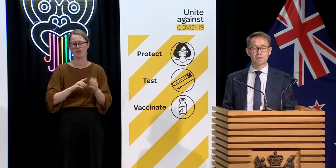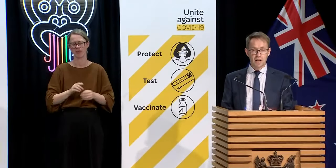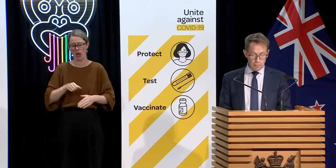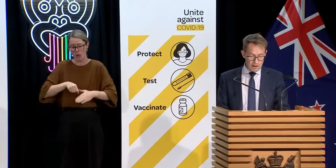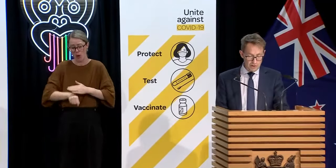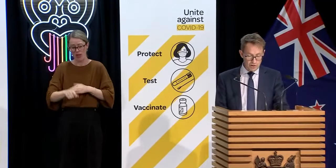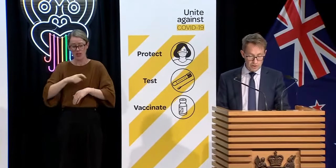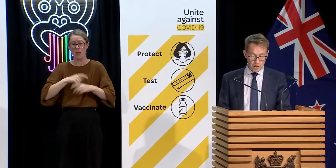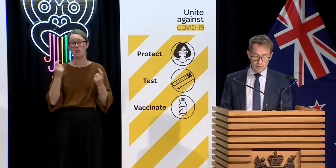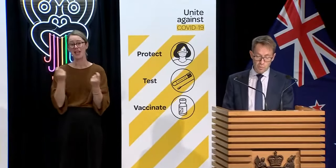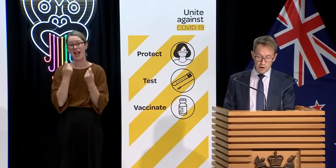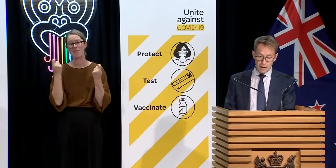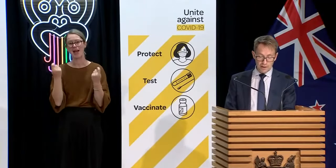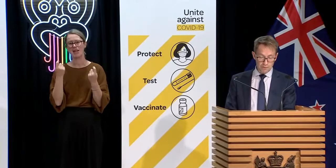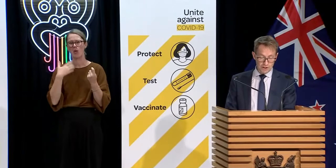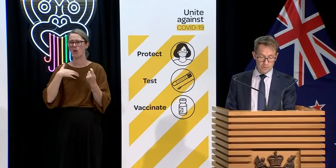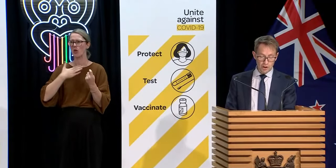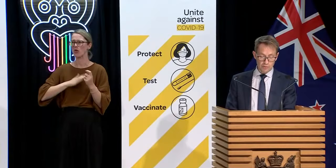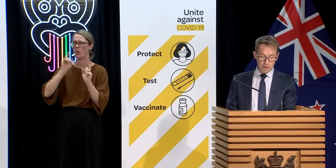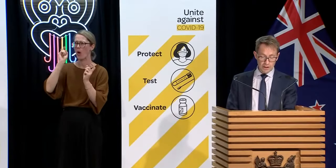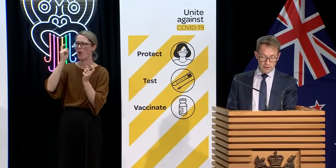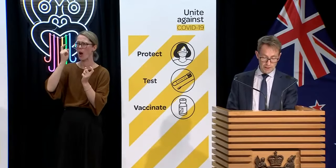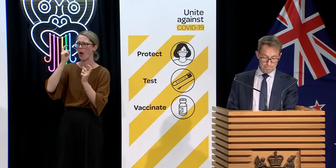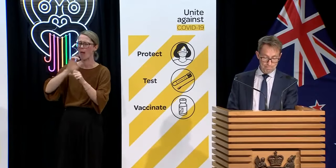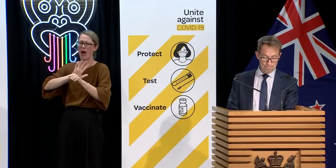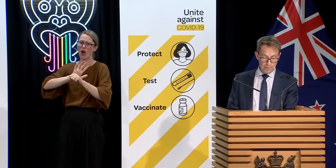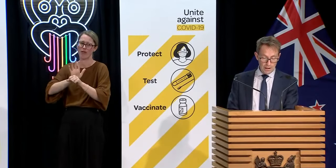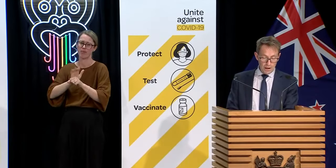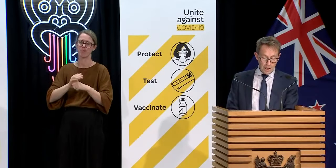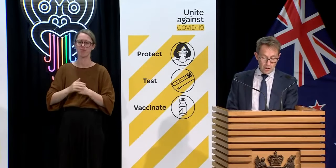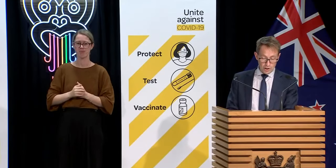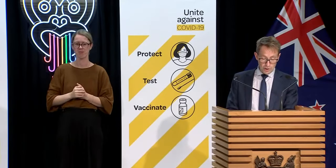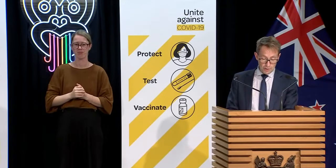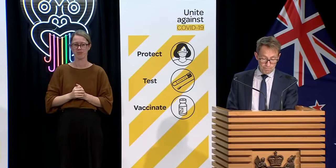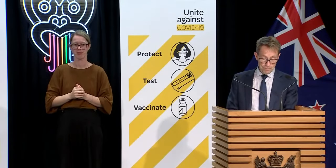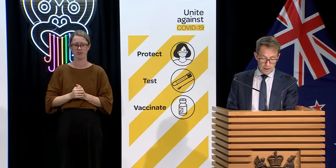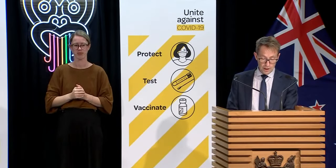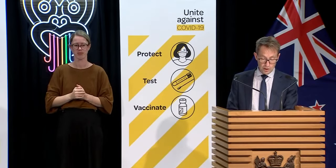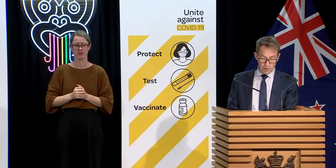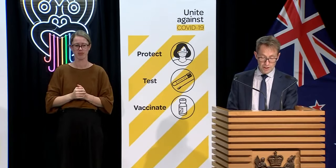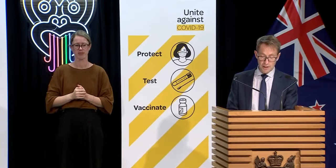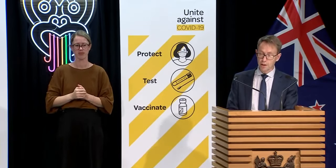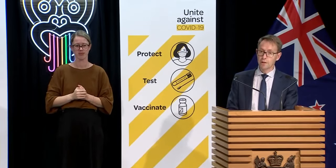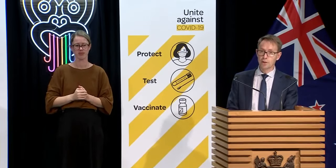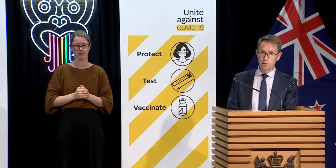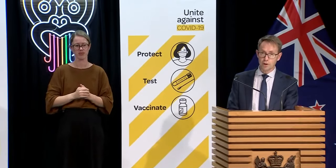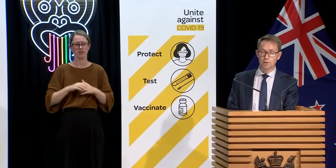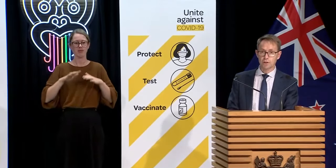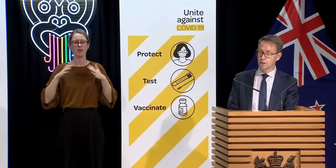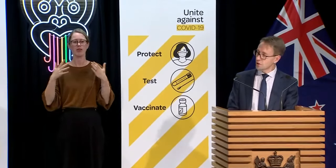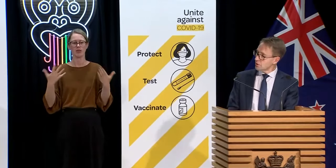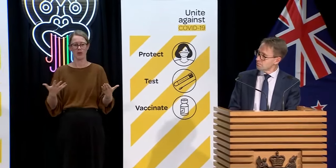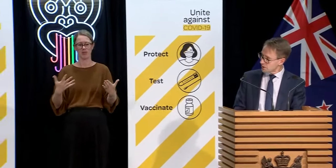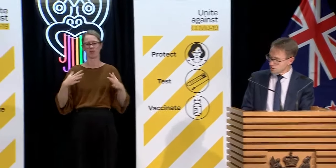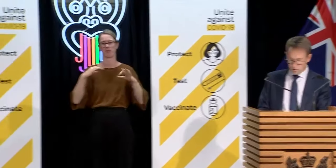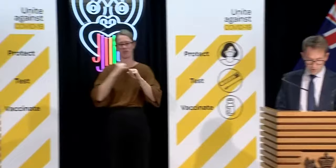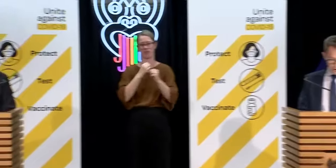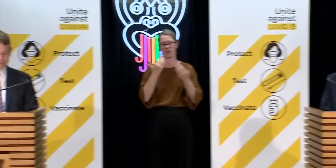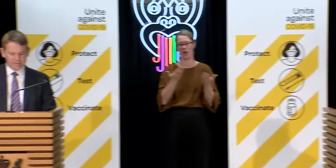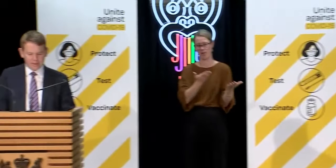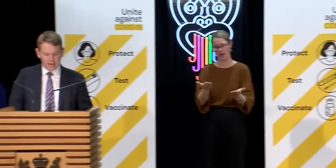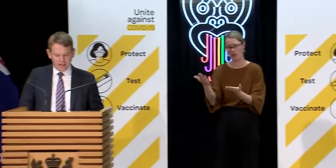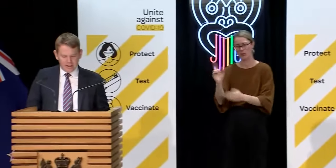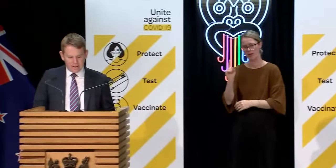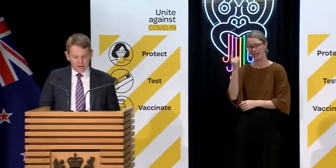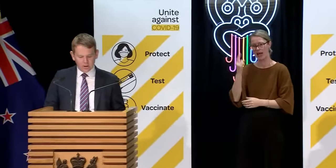time to celebrate, not a time to worry about the effects of COVID-19. Hei anō, Ka nui tēnā, kia ora koutou katoa. Back to you,